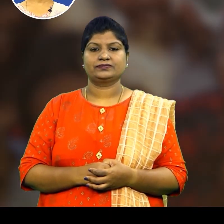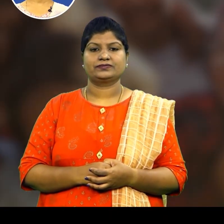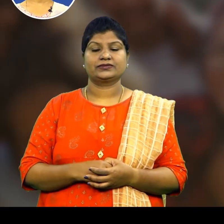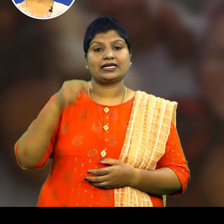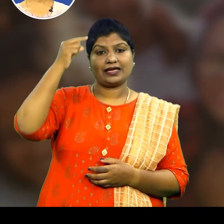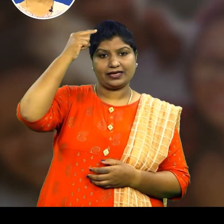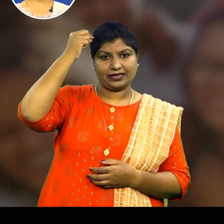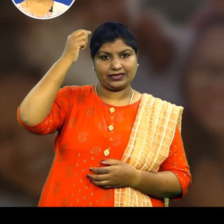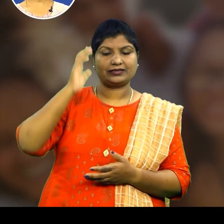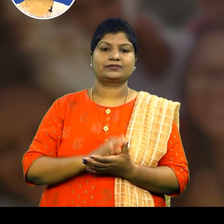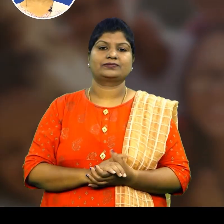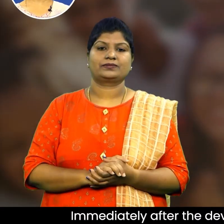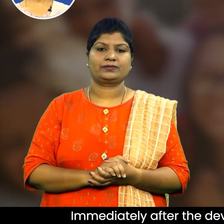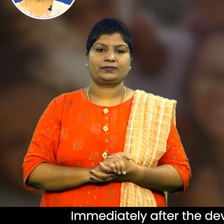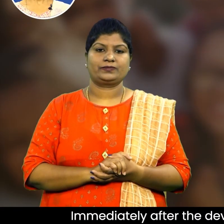Hair.